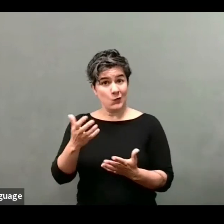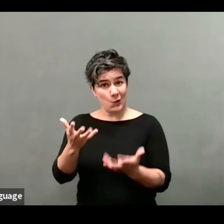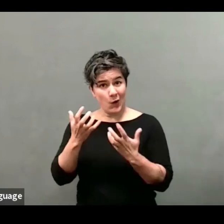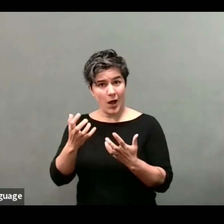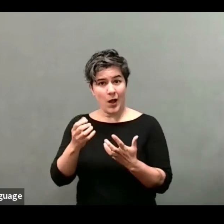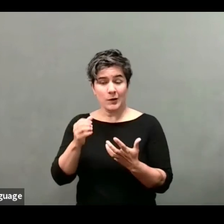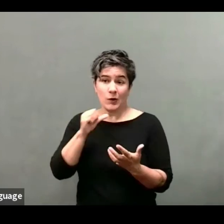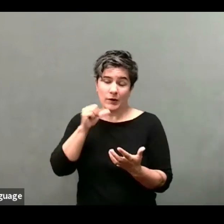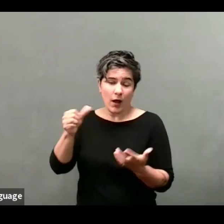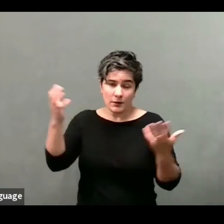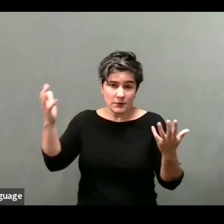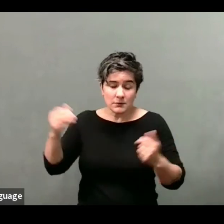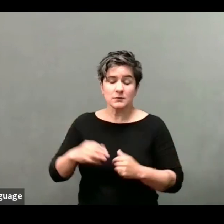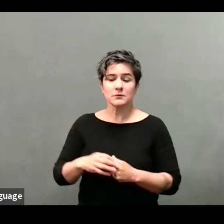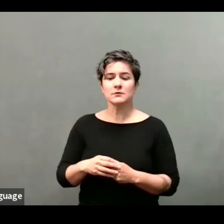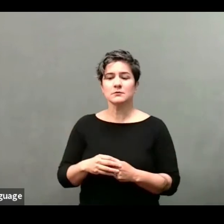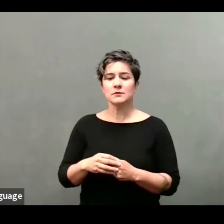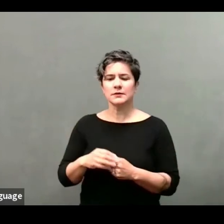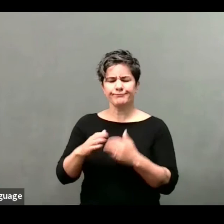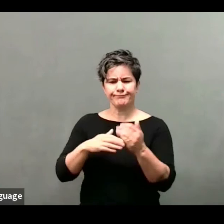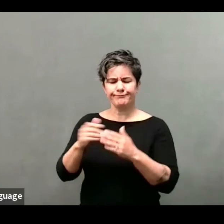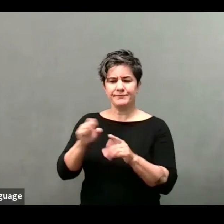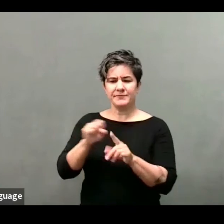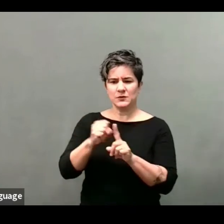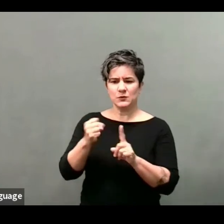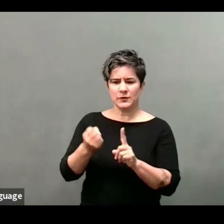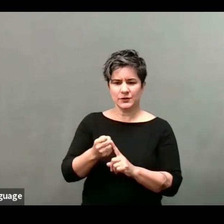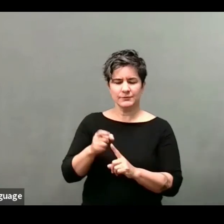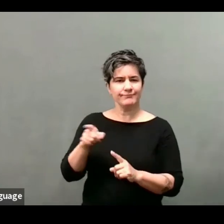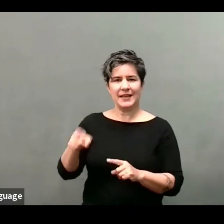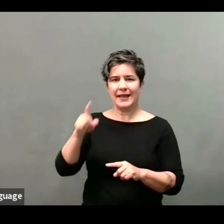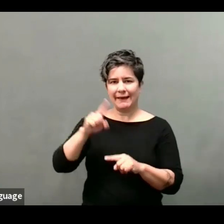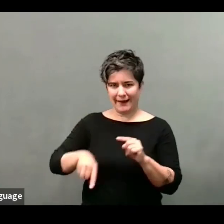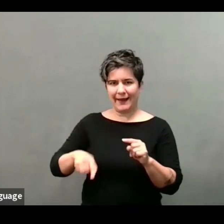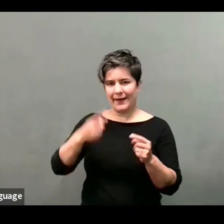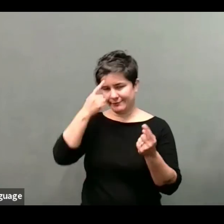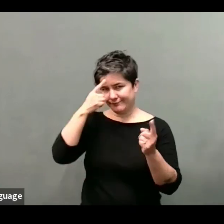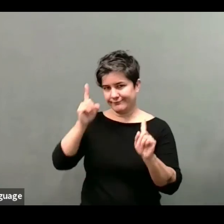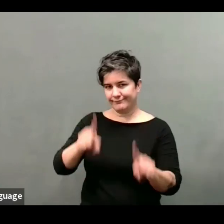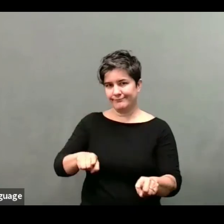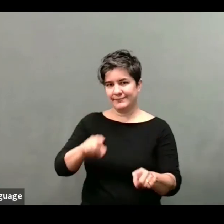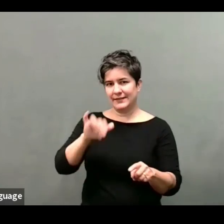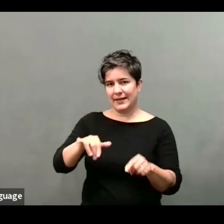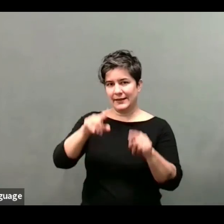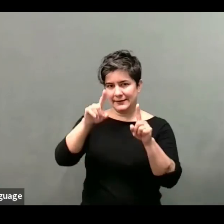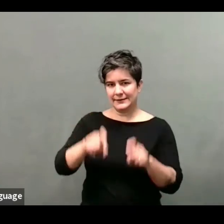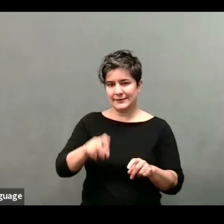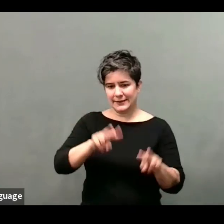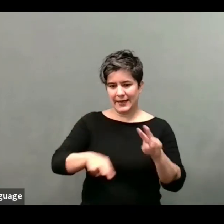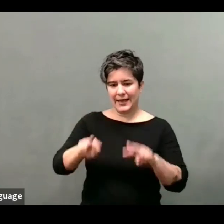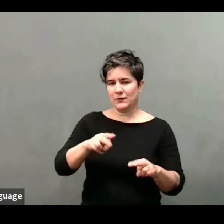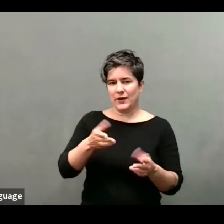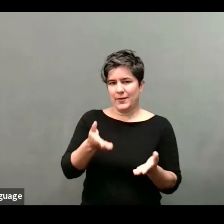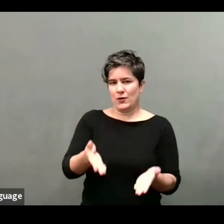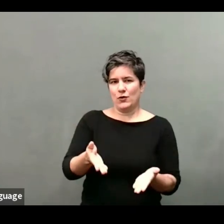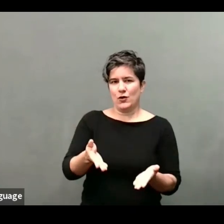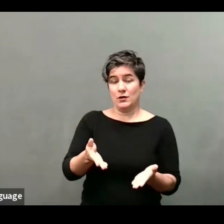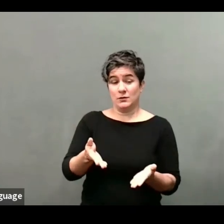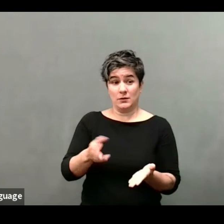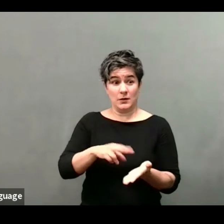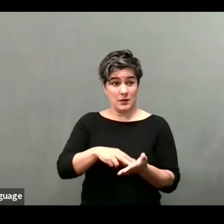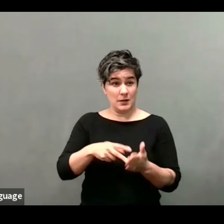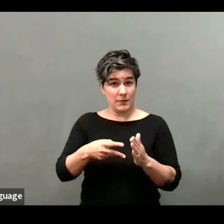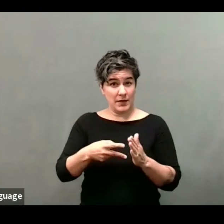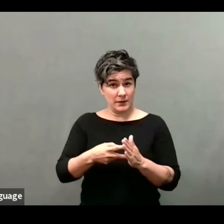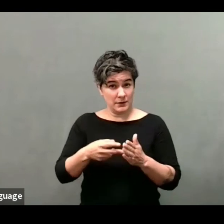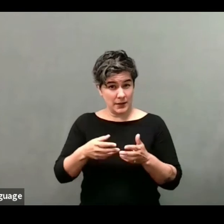not. But in either case, they were not able to consent to the exam right away. That should never mean